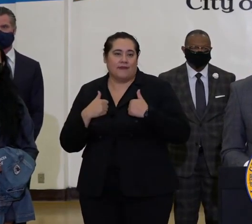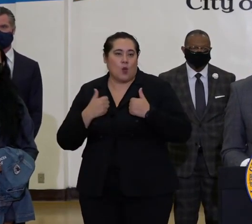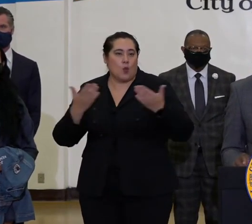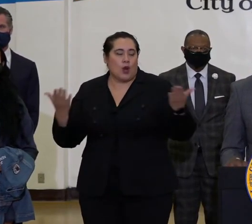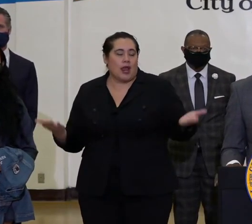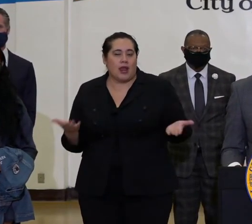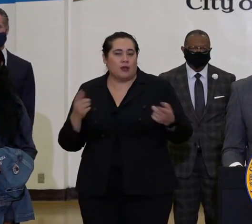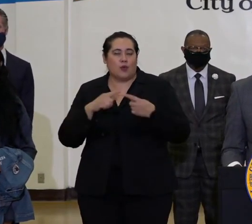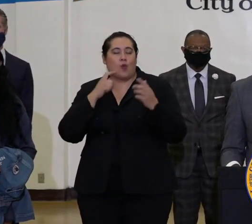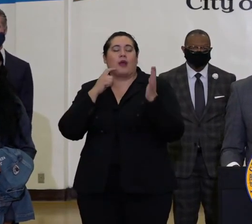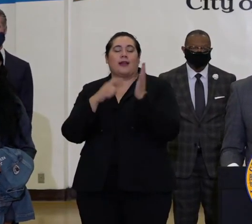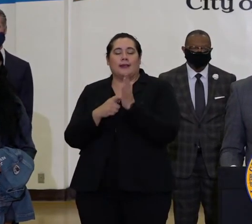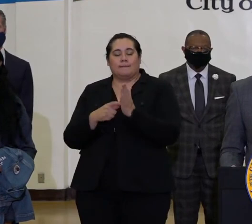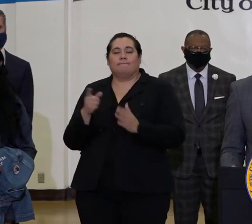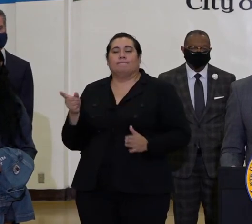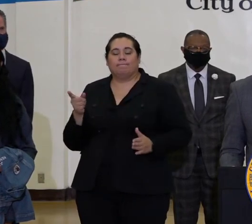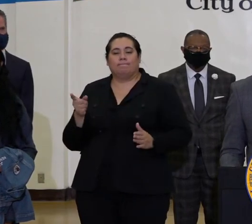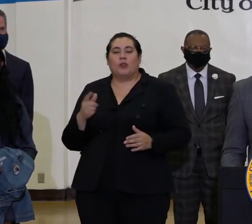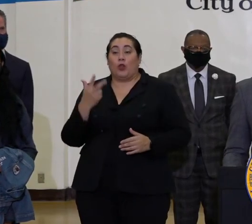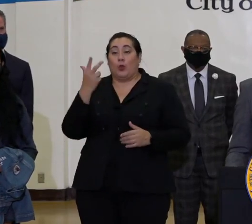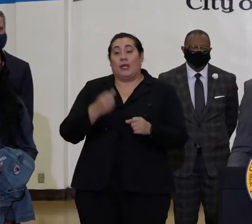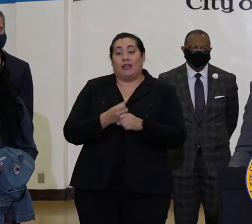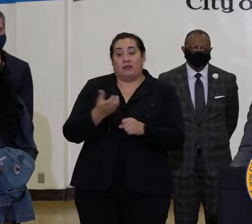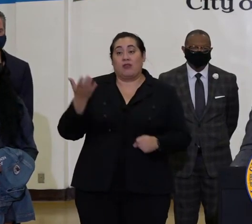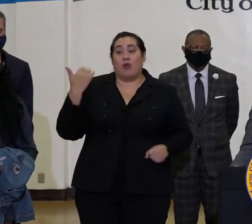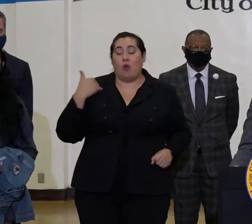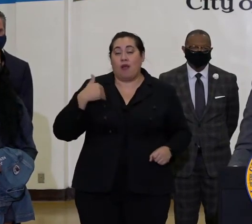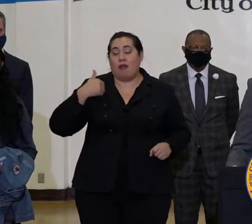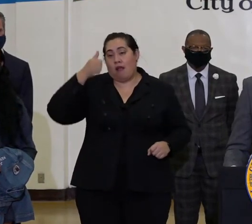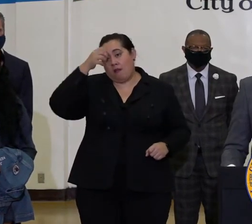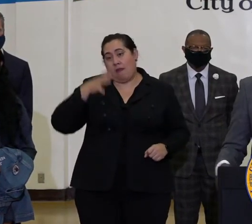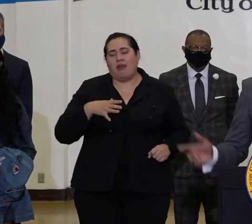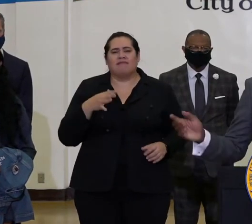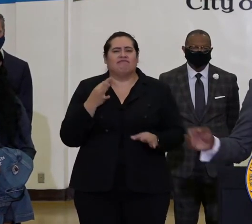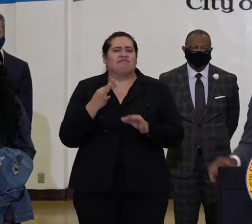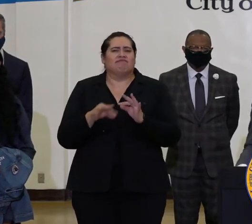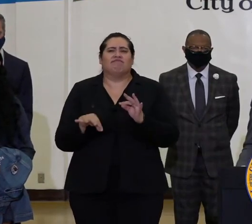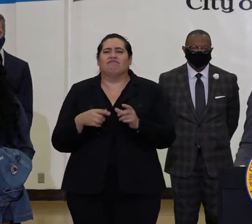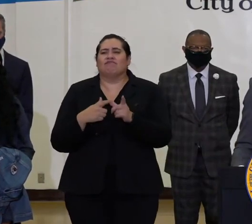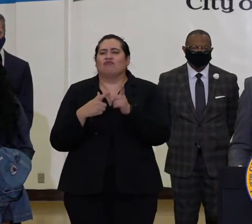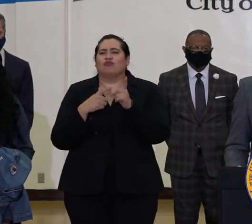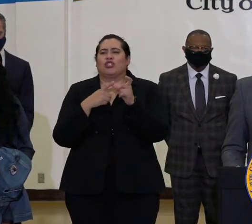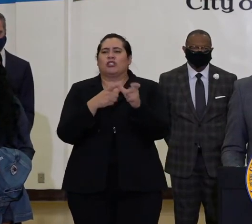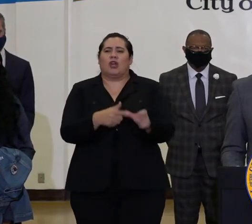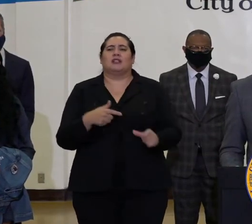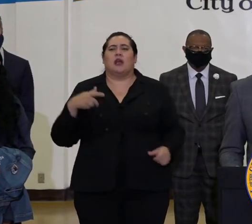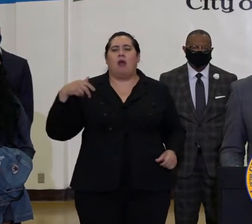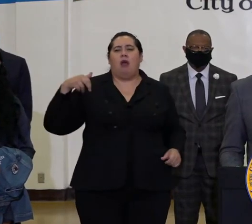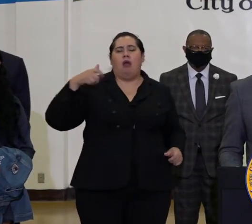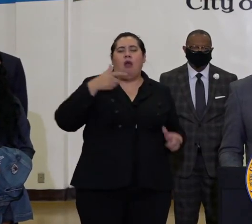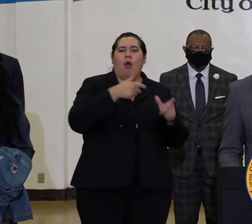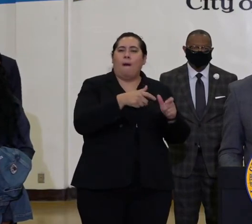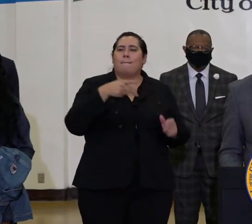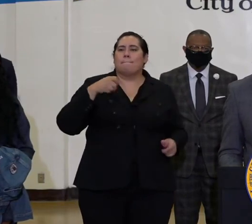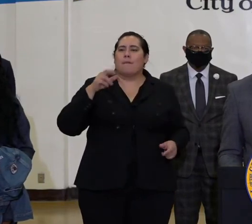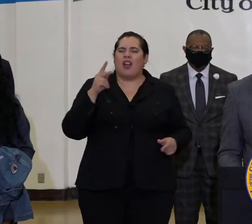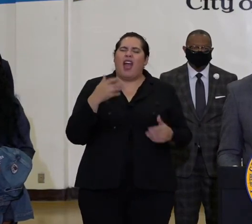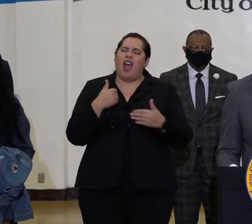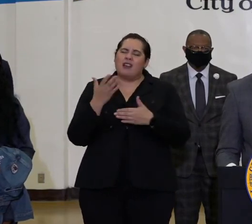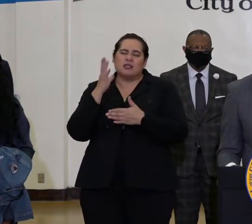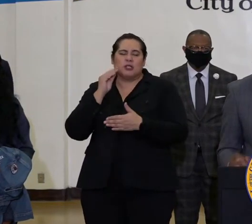here to recognize him. It was 3 years ago, a young man who was simply running across the park, having some